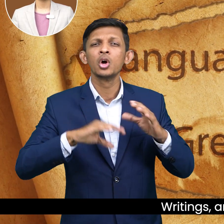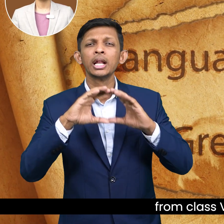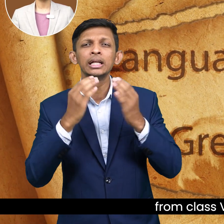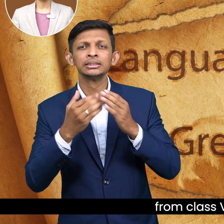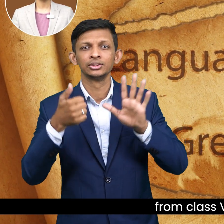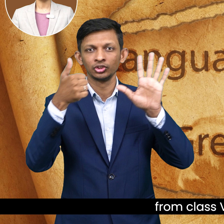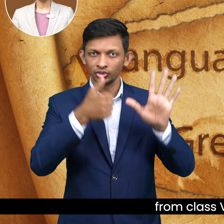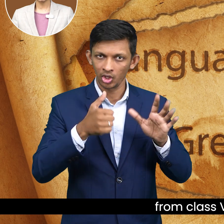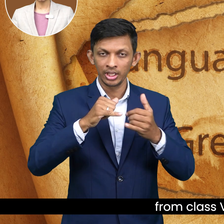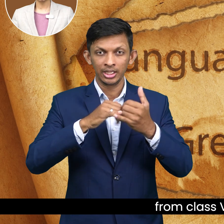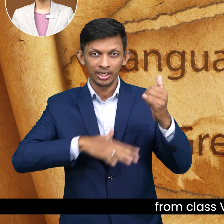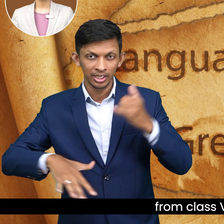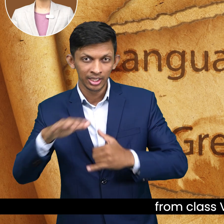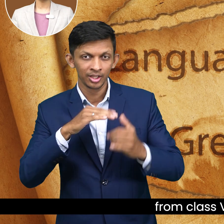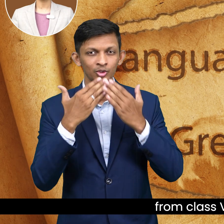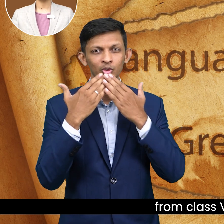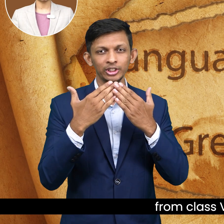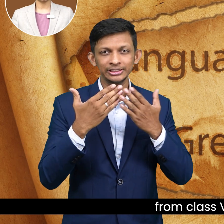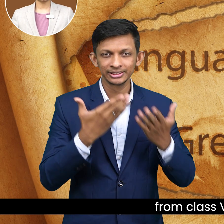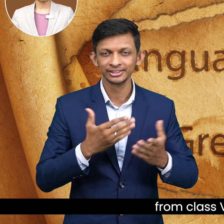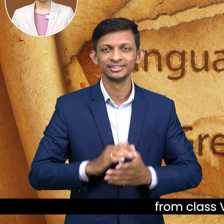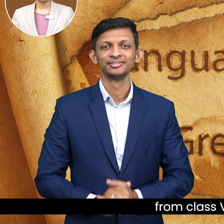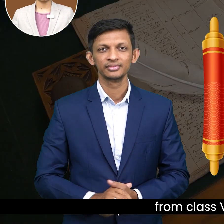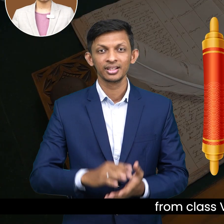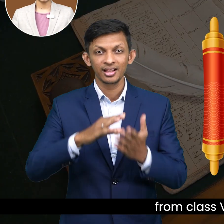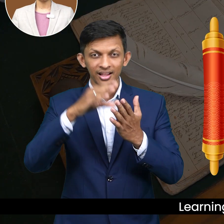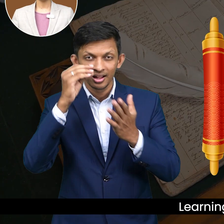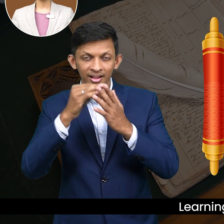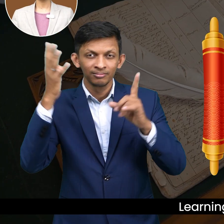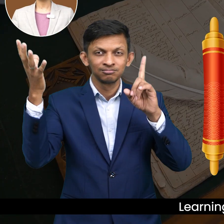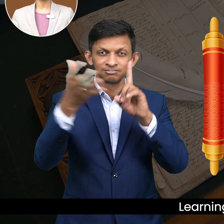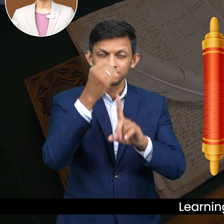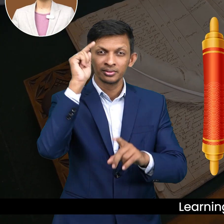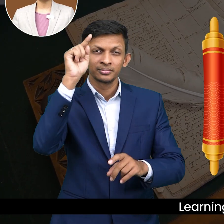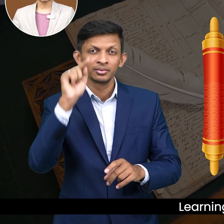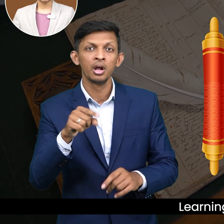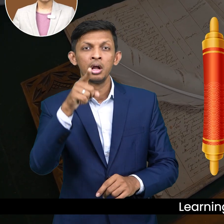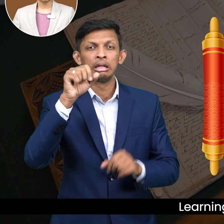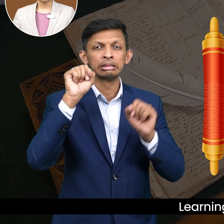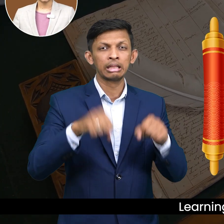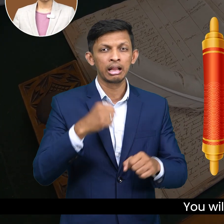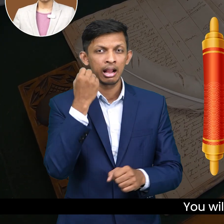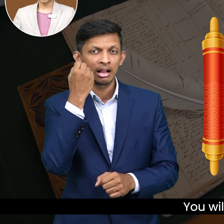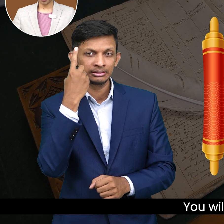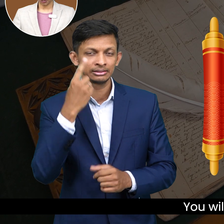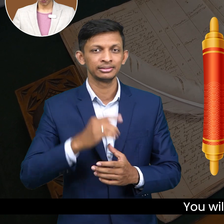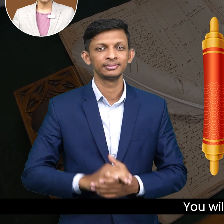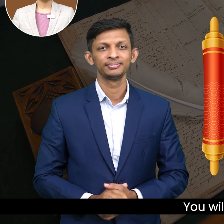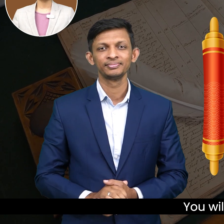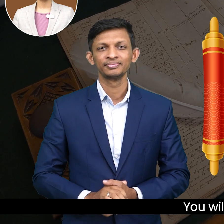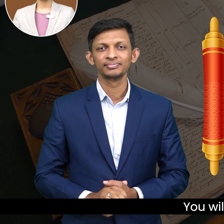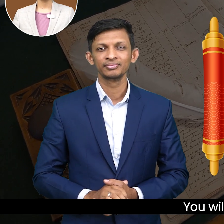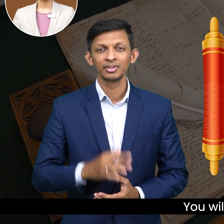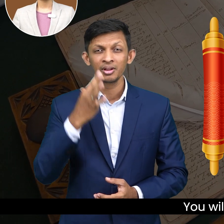books from class 6th social studies. Learning outcomes. You will be able